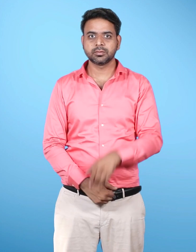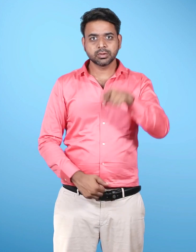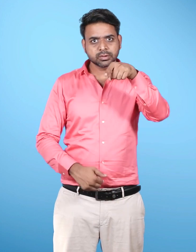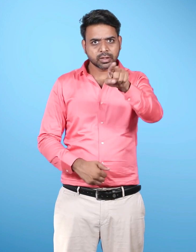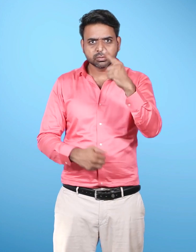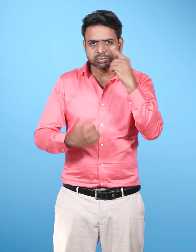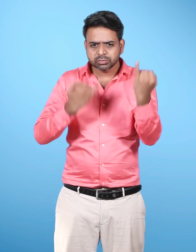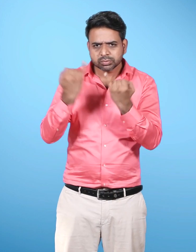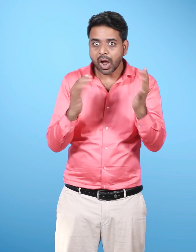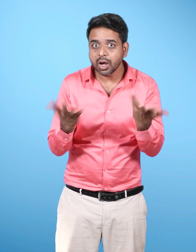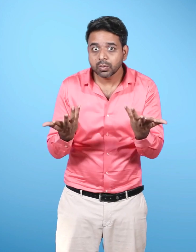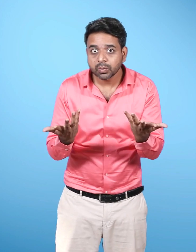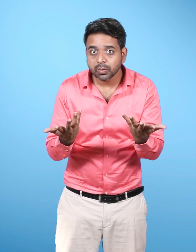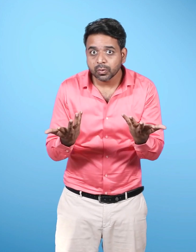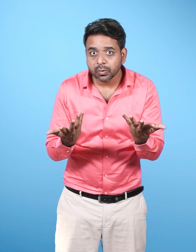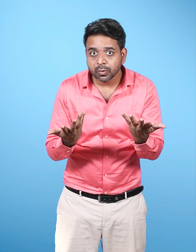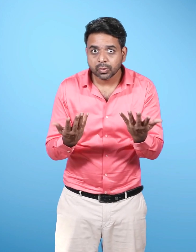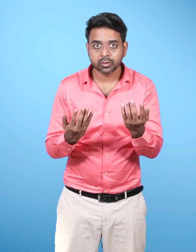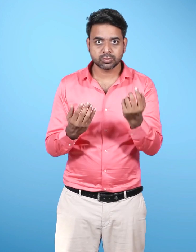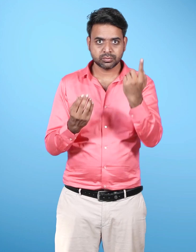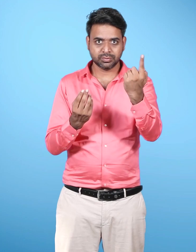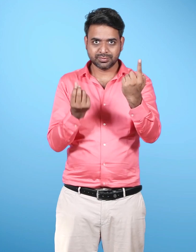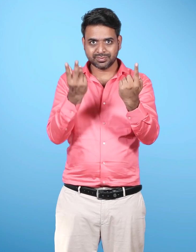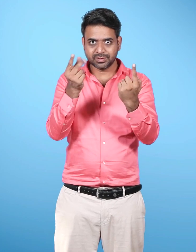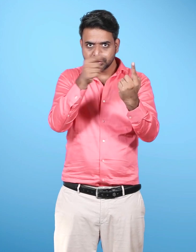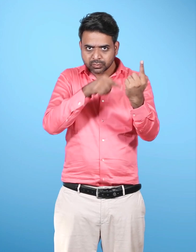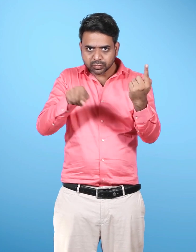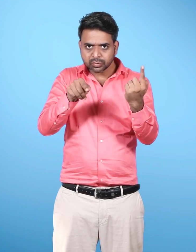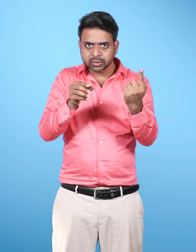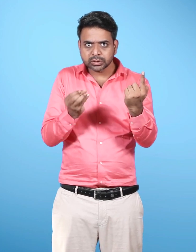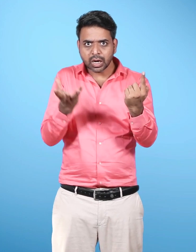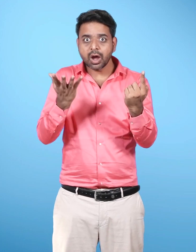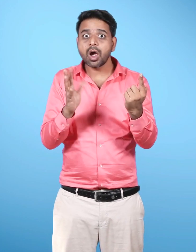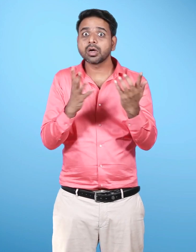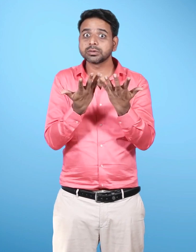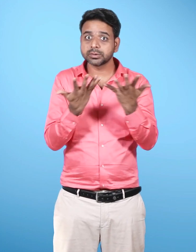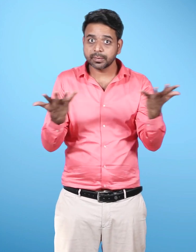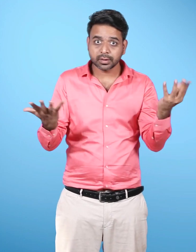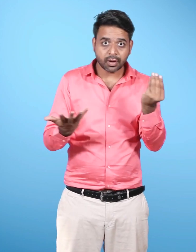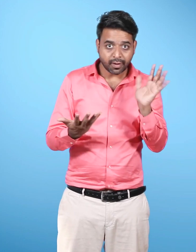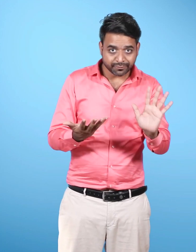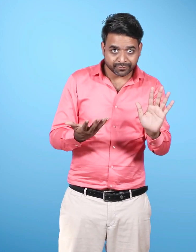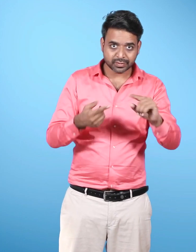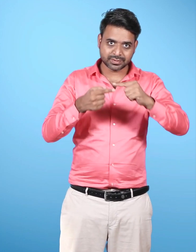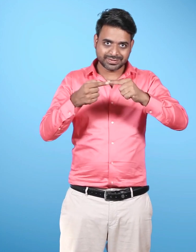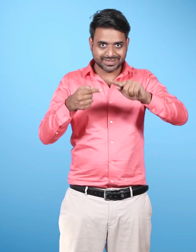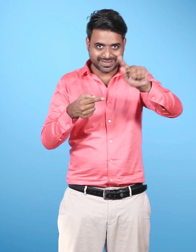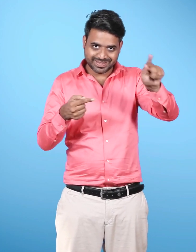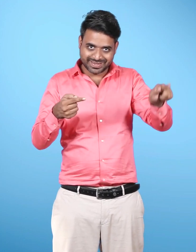What do you find? The bulb does not glow when the free ends of the wires are in contact with some of the materials